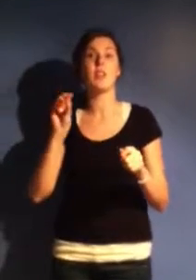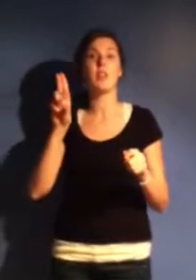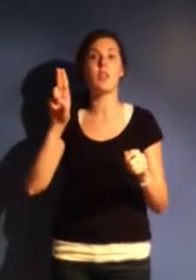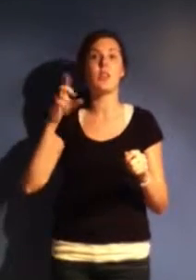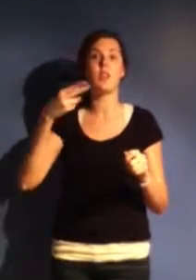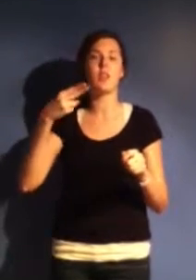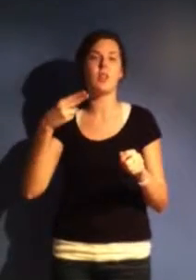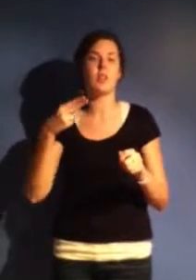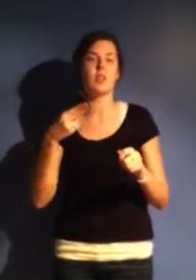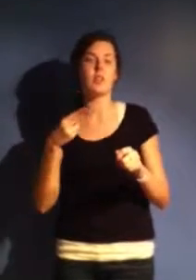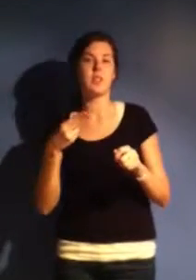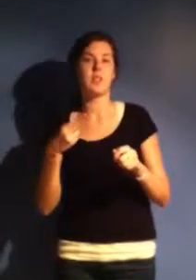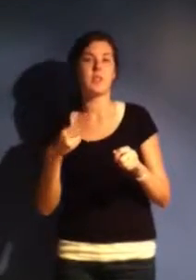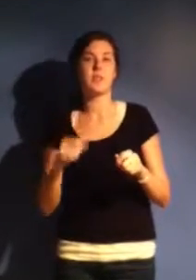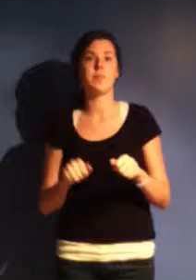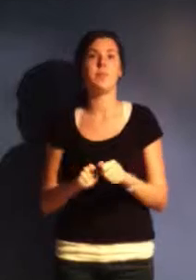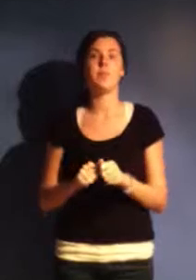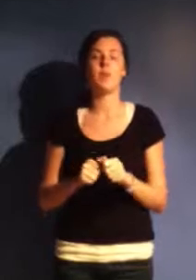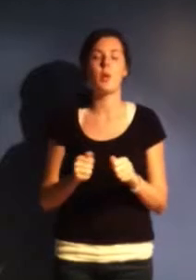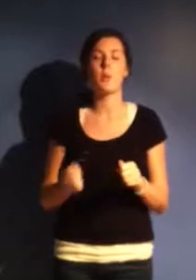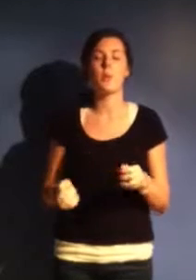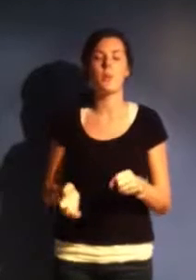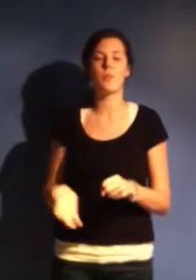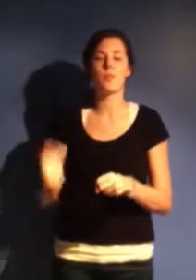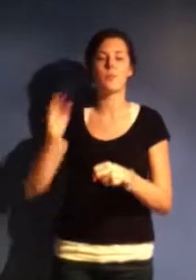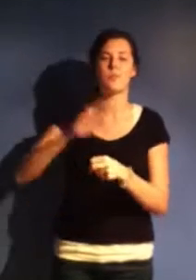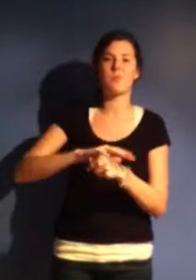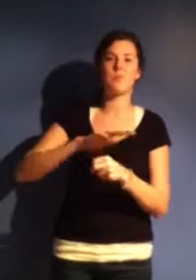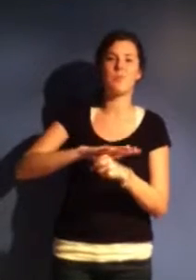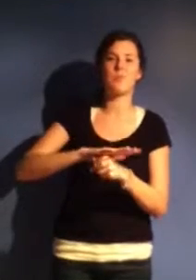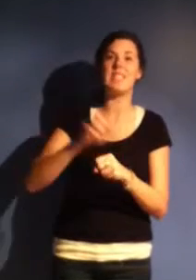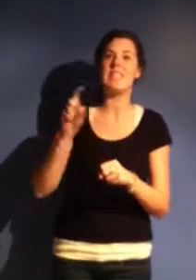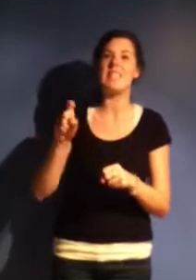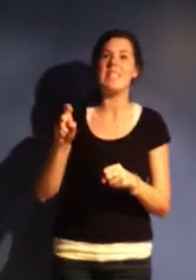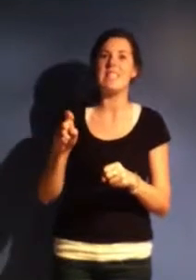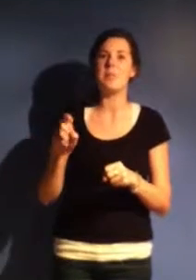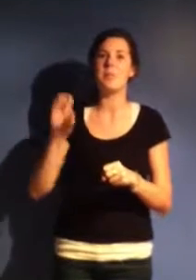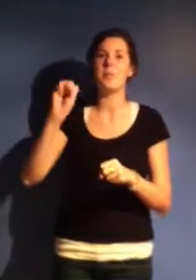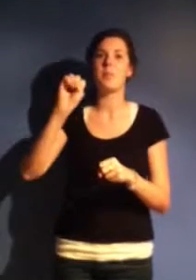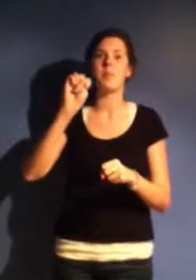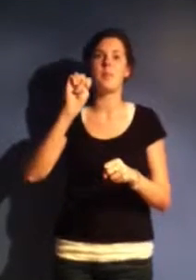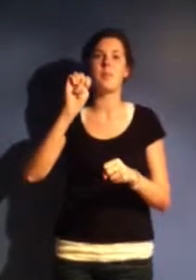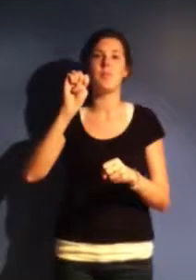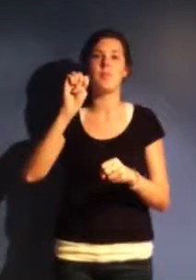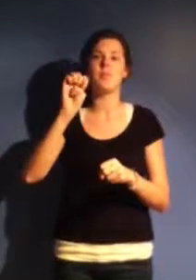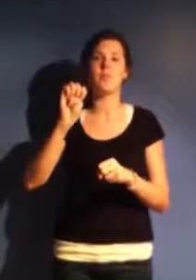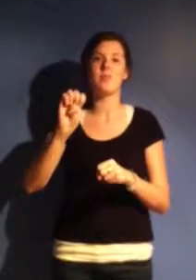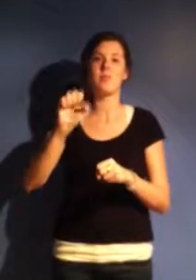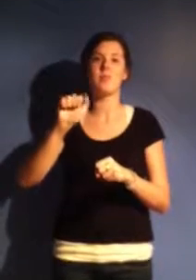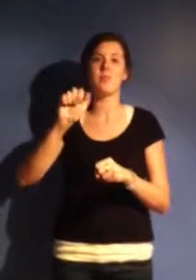to keep it covered or sealed, as it is like tissue paper and it dries out very